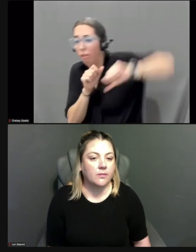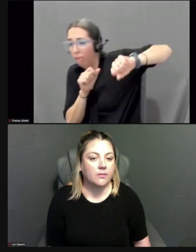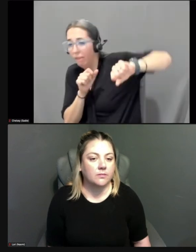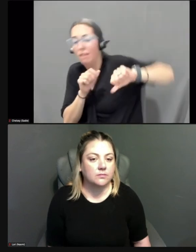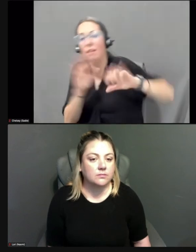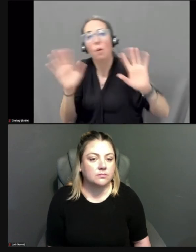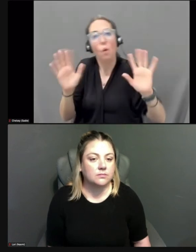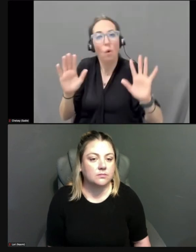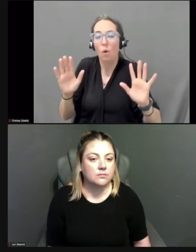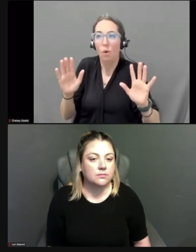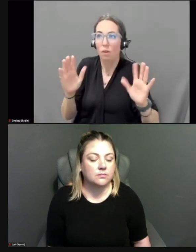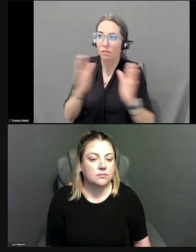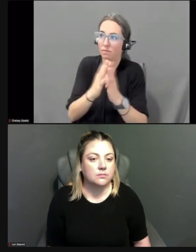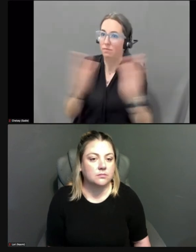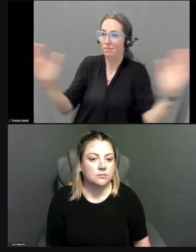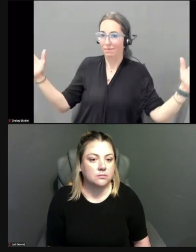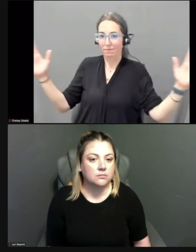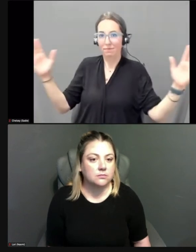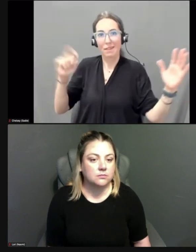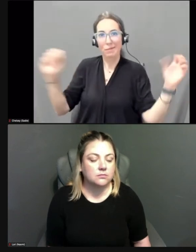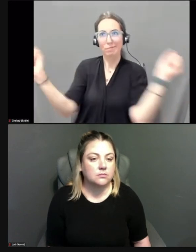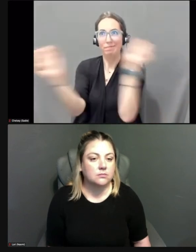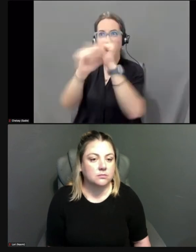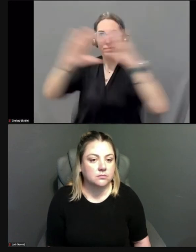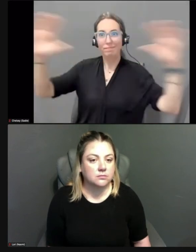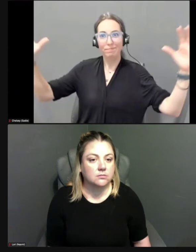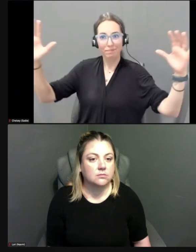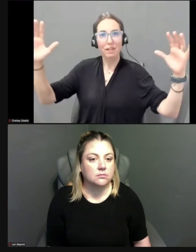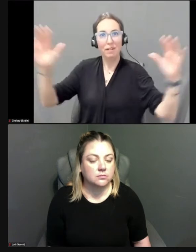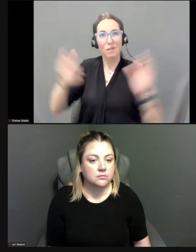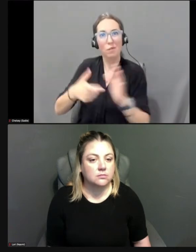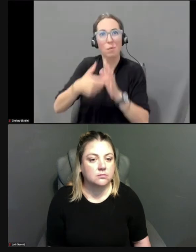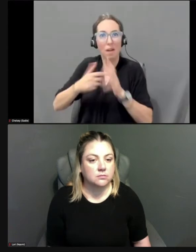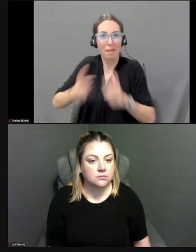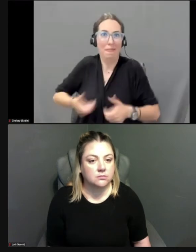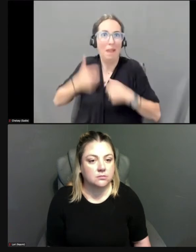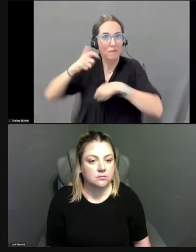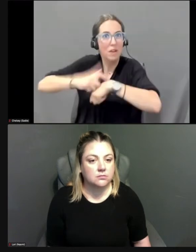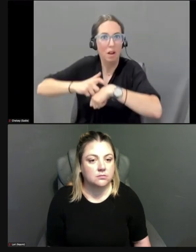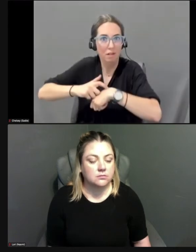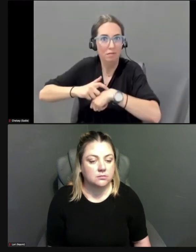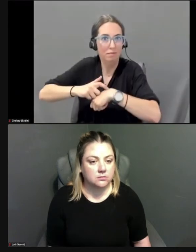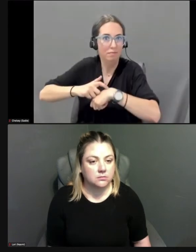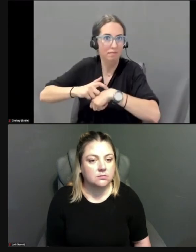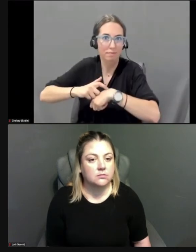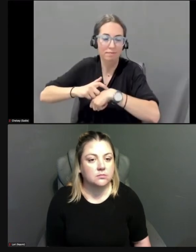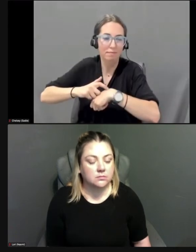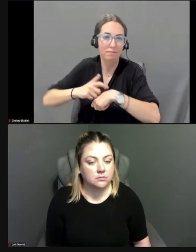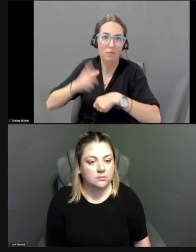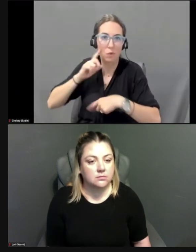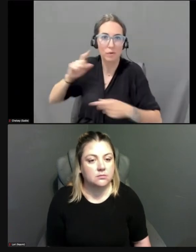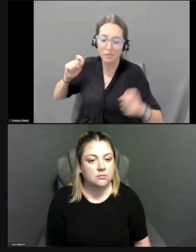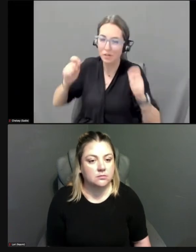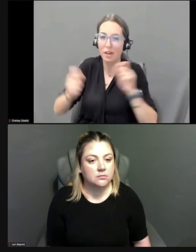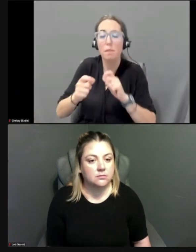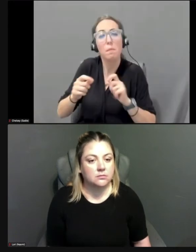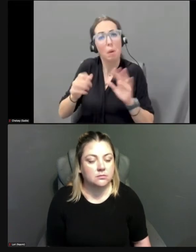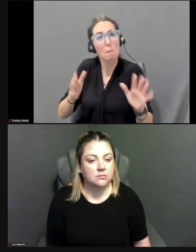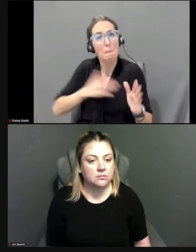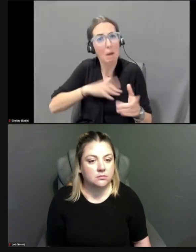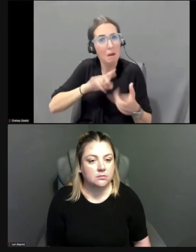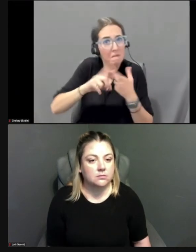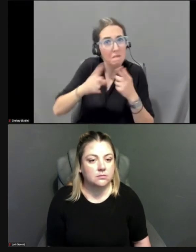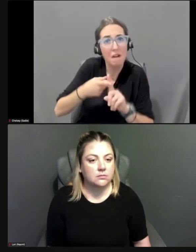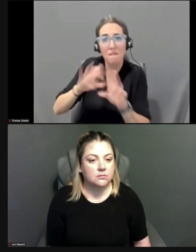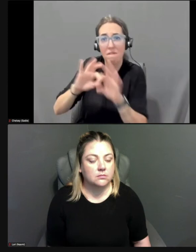lifetime. But seeing these the subtle changes in people, I think is really, really cool, and